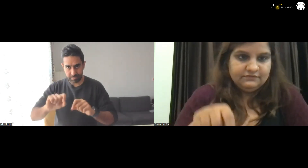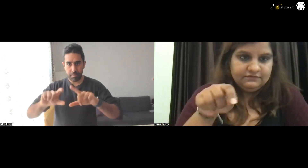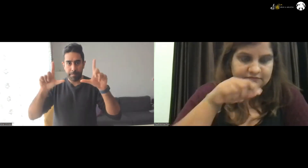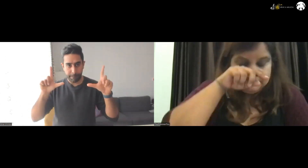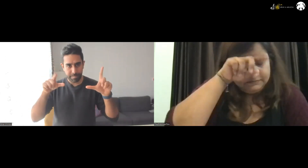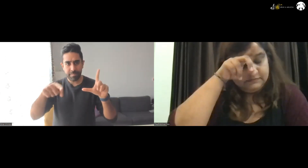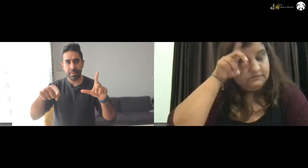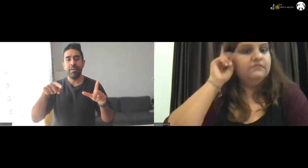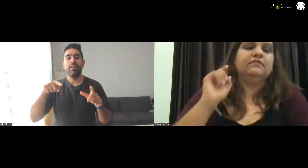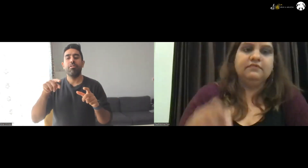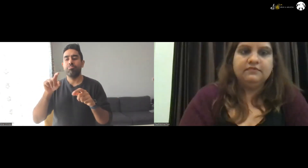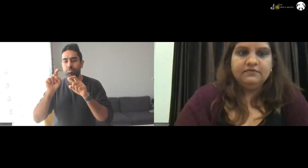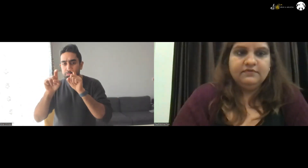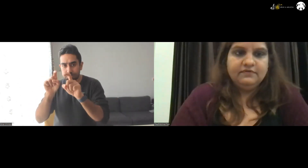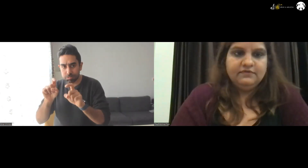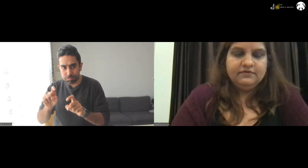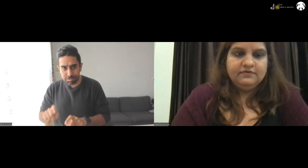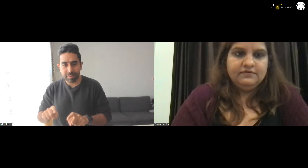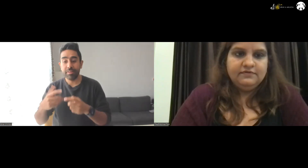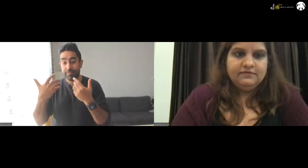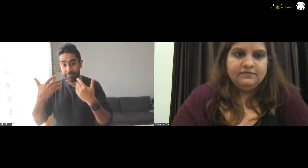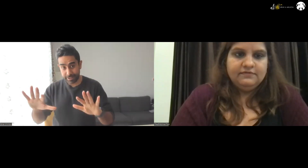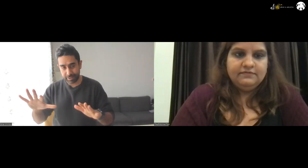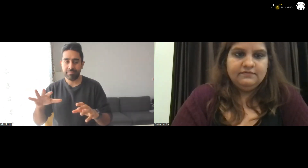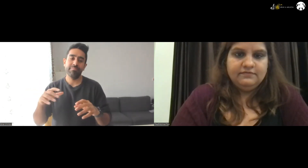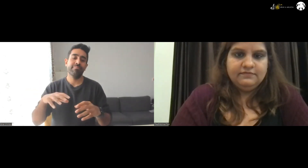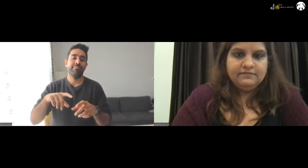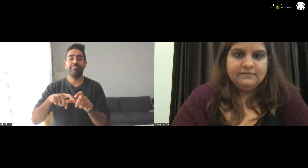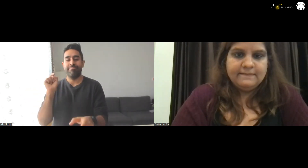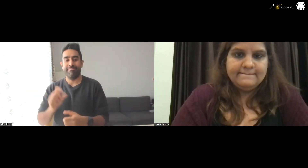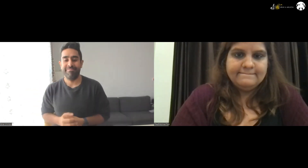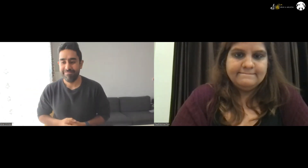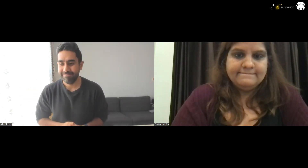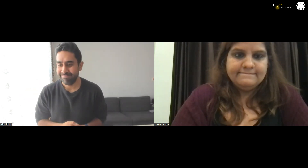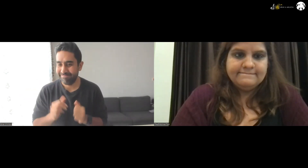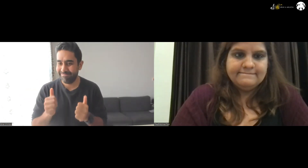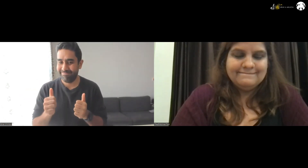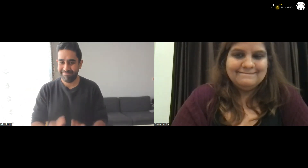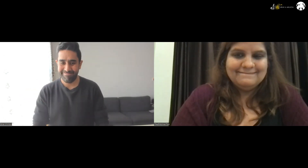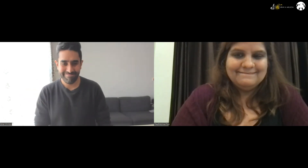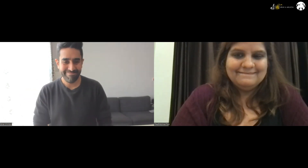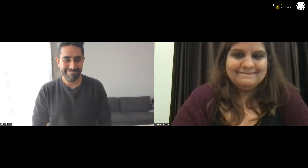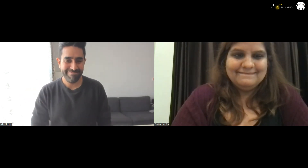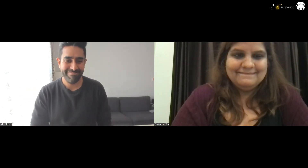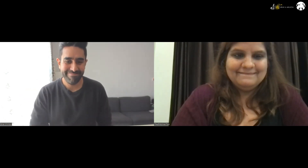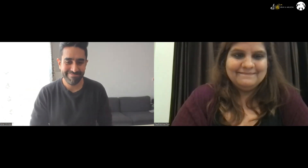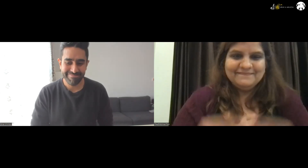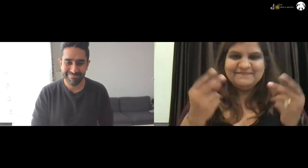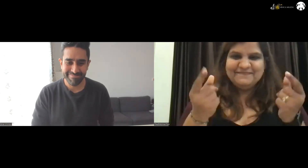Link is here in the chat box. You can just click on the link and you can just fill it up, and then